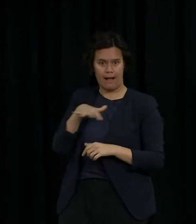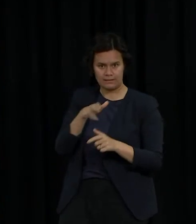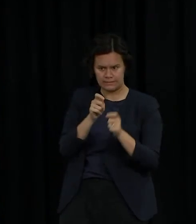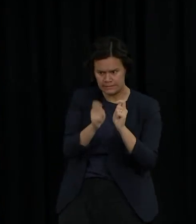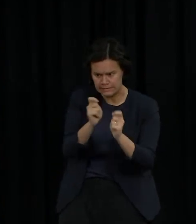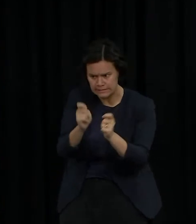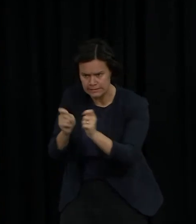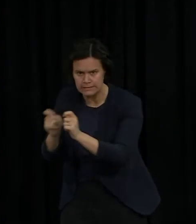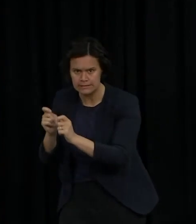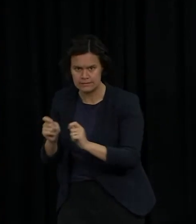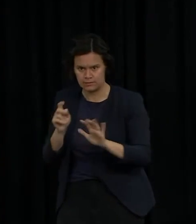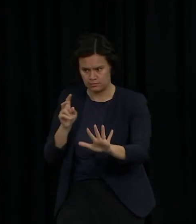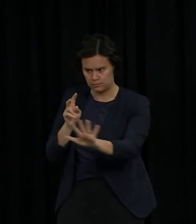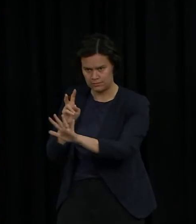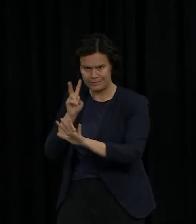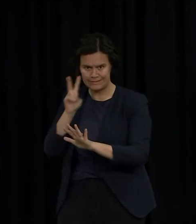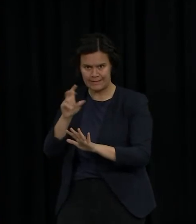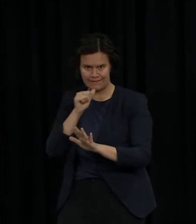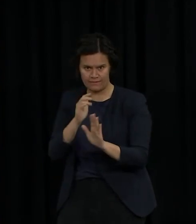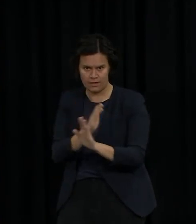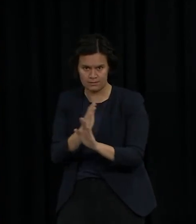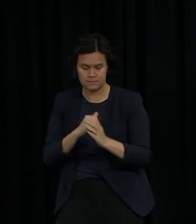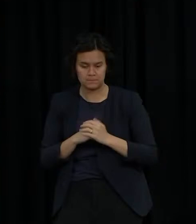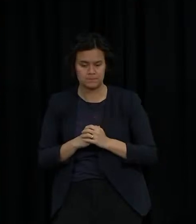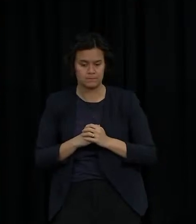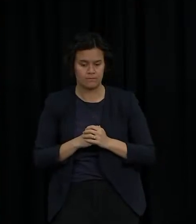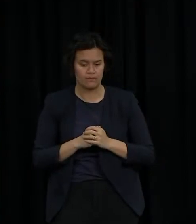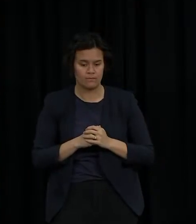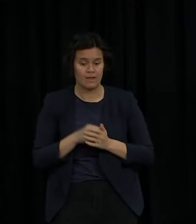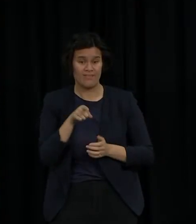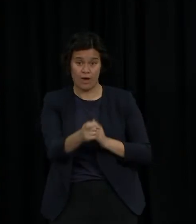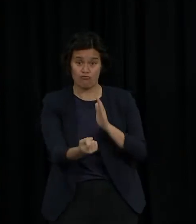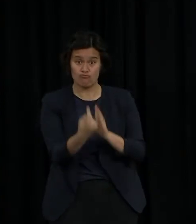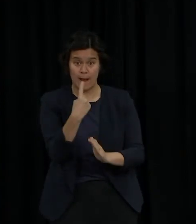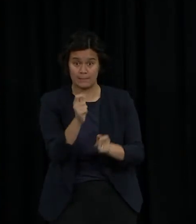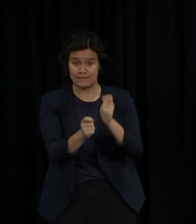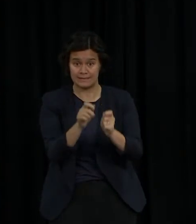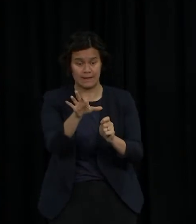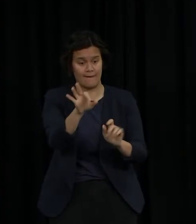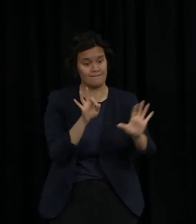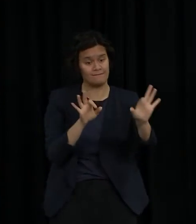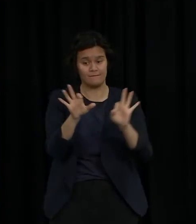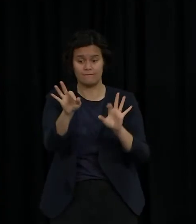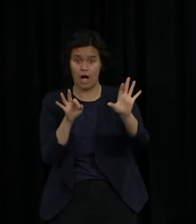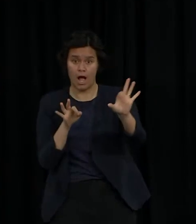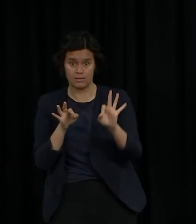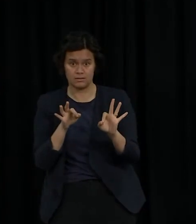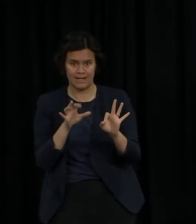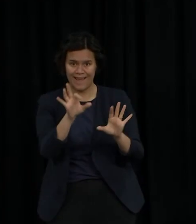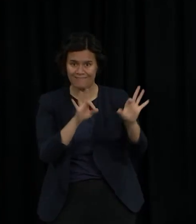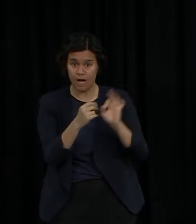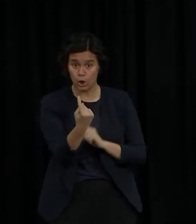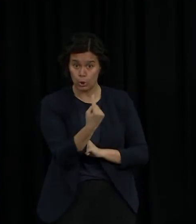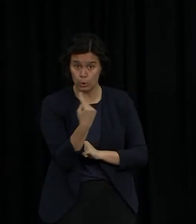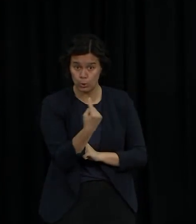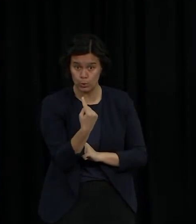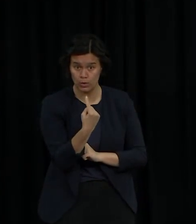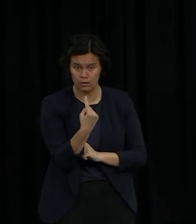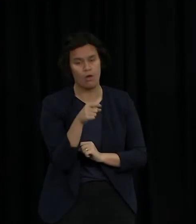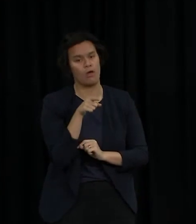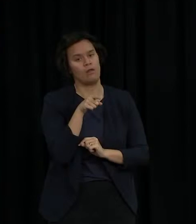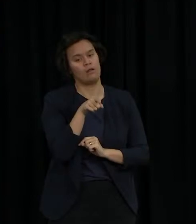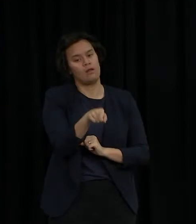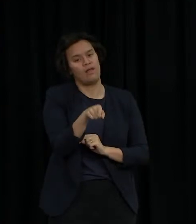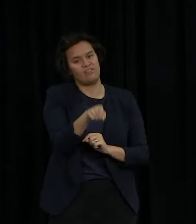is iterative. It changes, and you'll see that from us announcing new suburbs and new places, and we